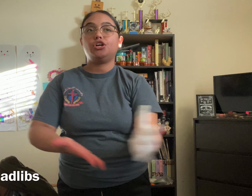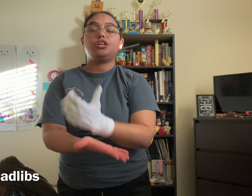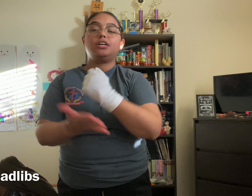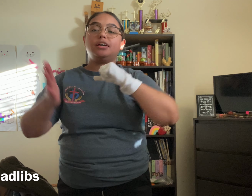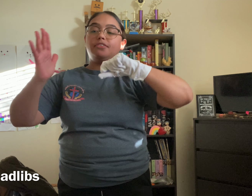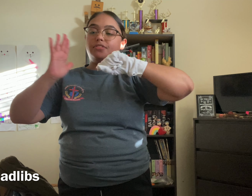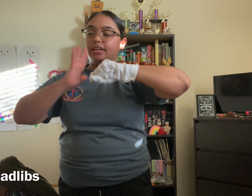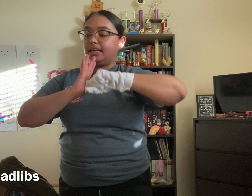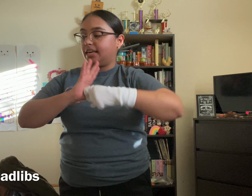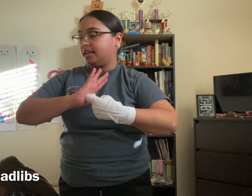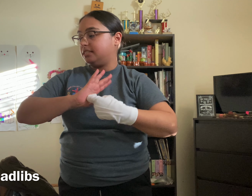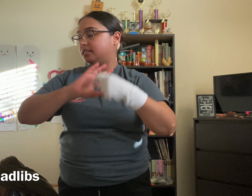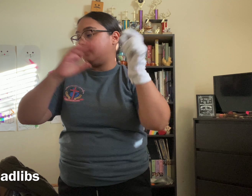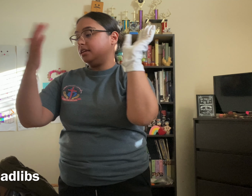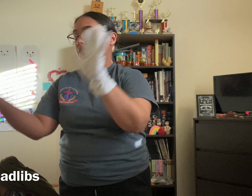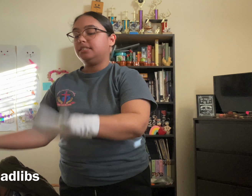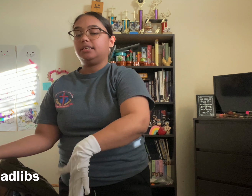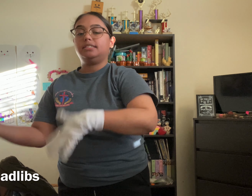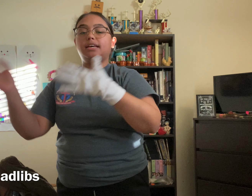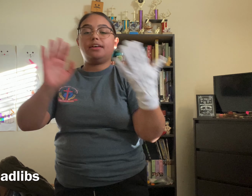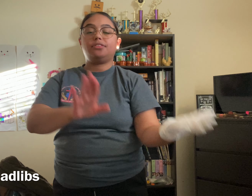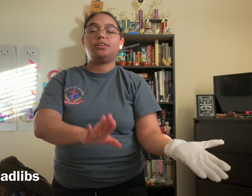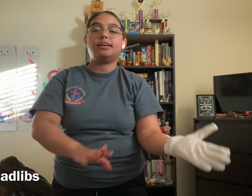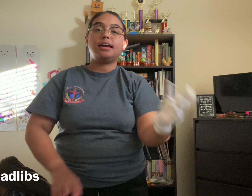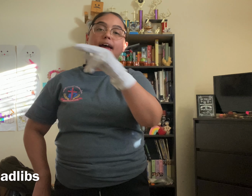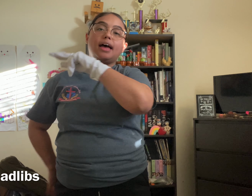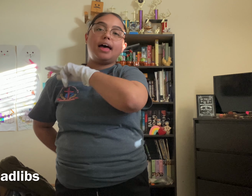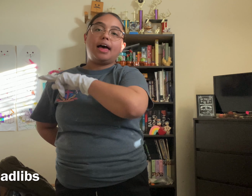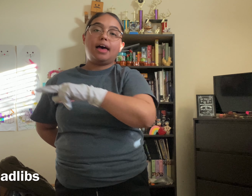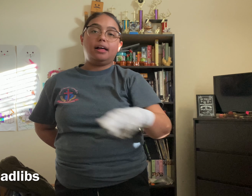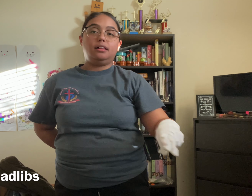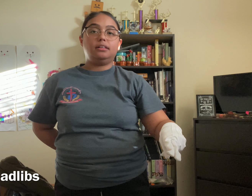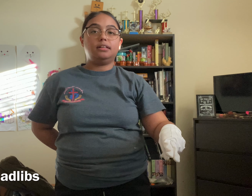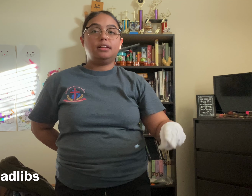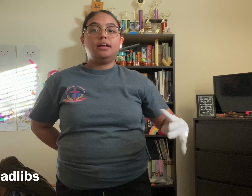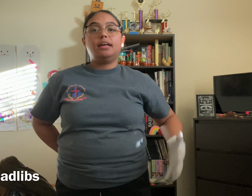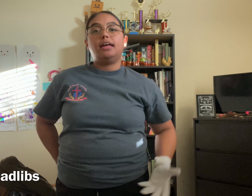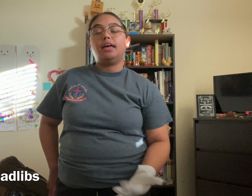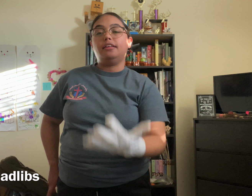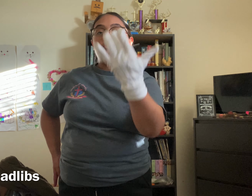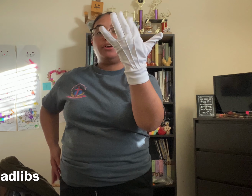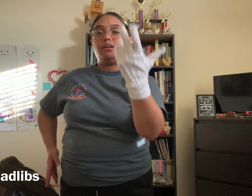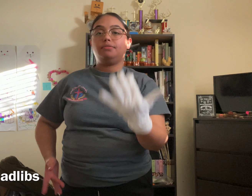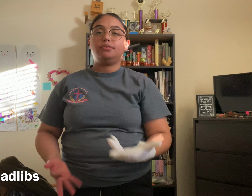took the keys to death, hell, and the grave.